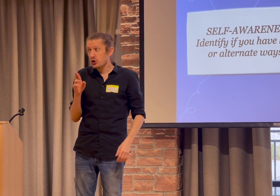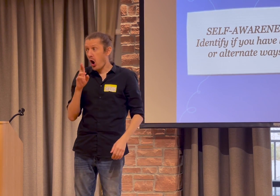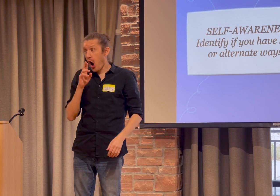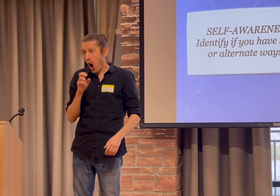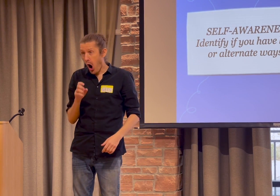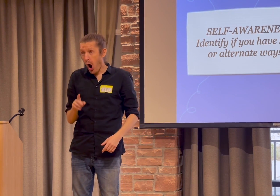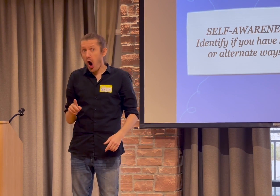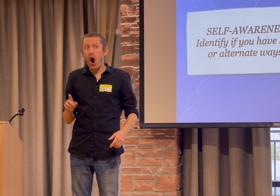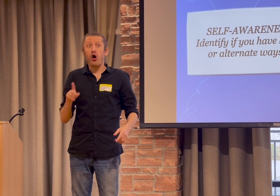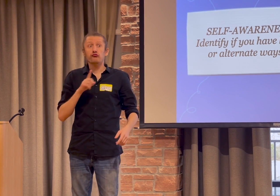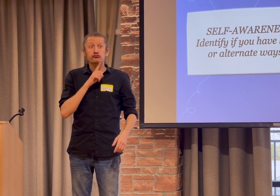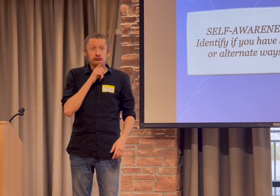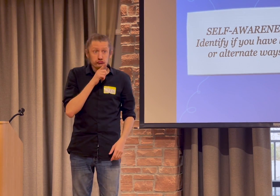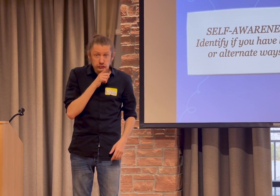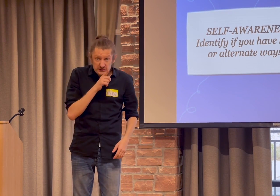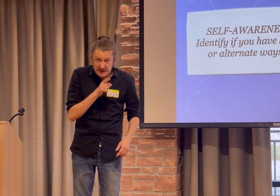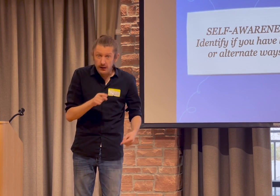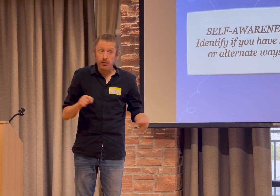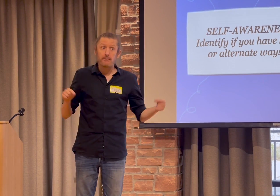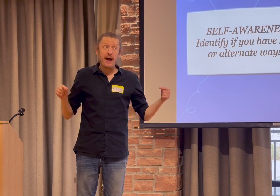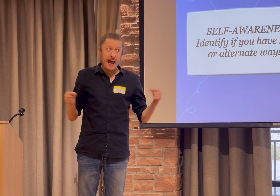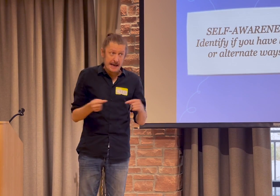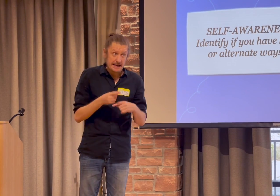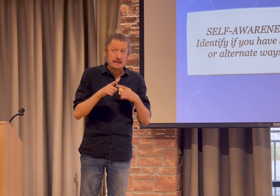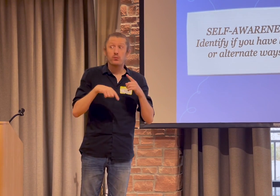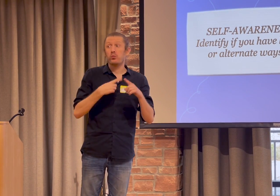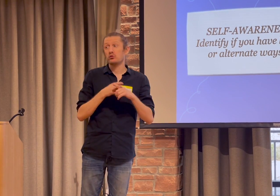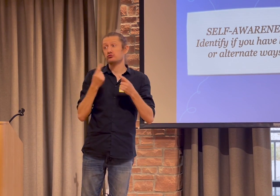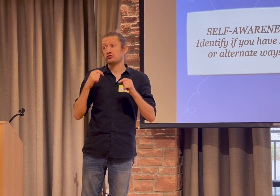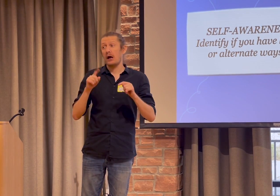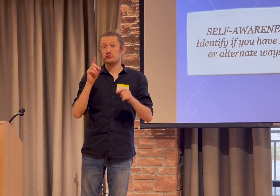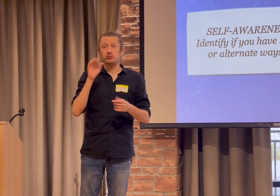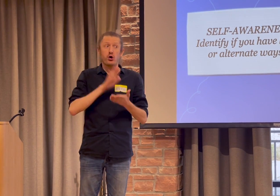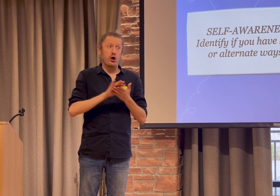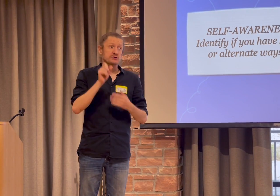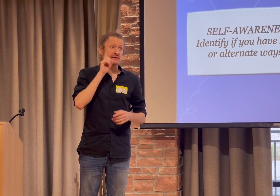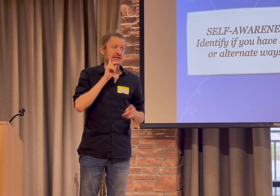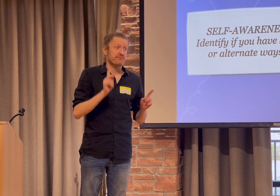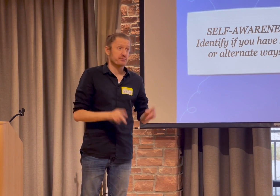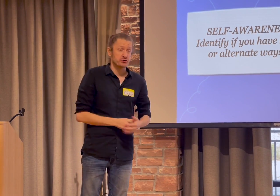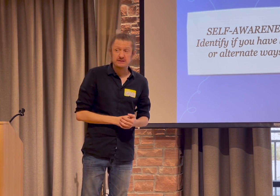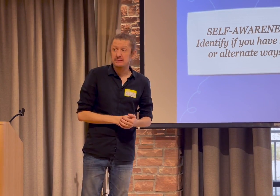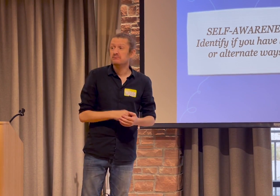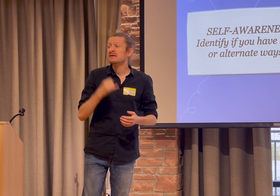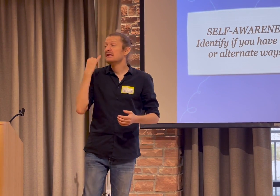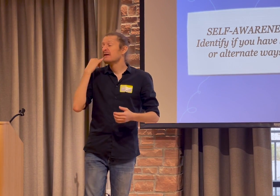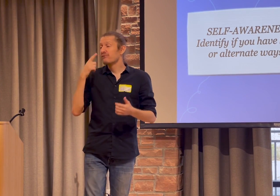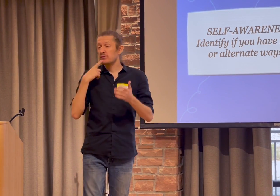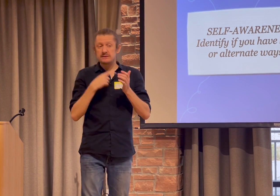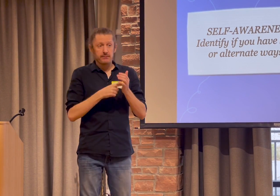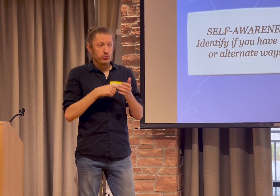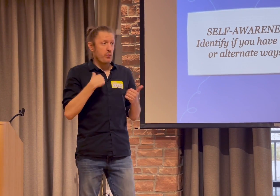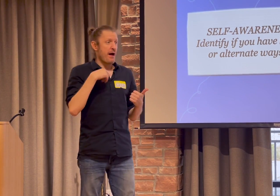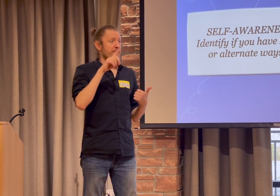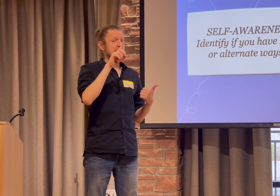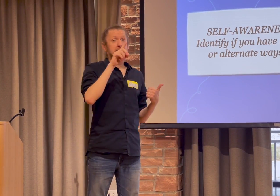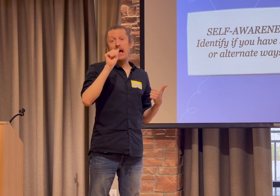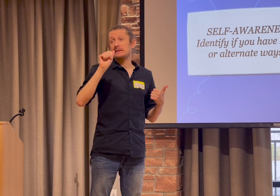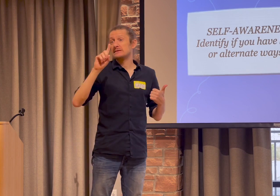Hidden disabilities are real. They are a real pain when you're